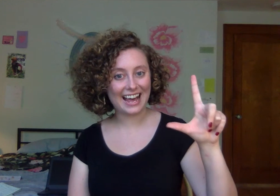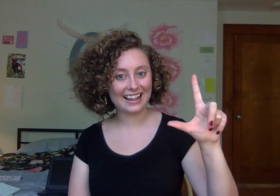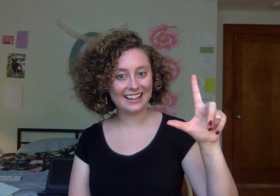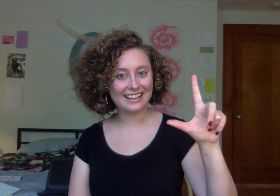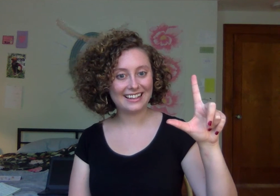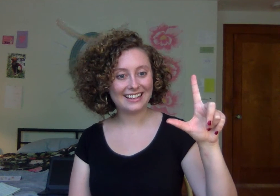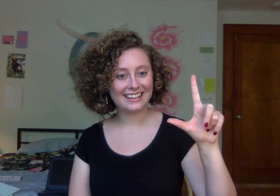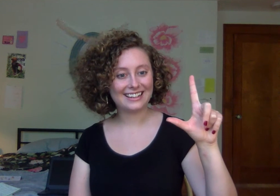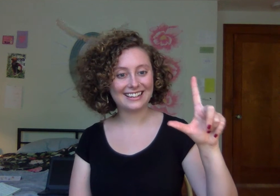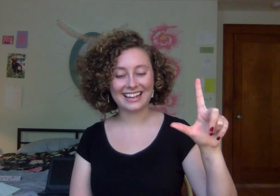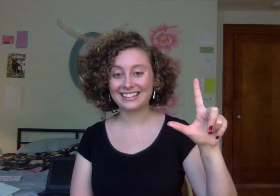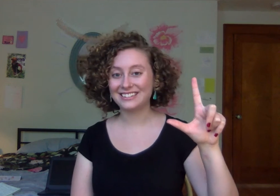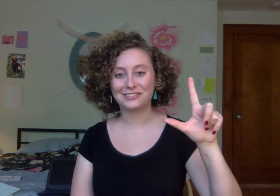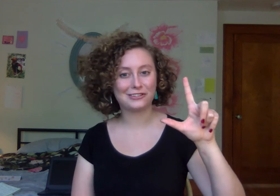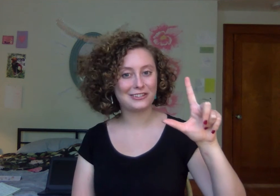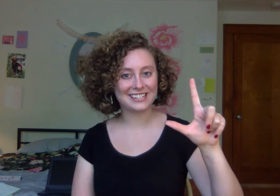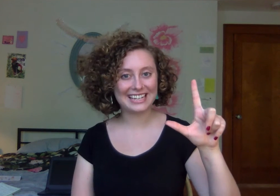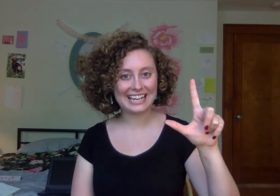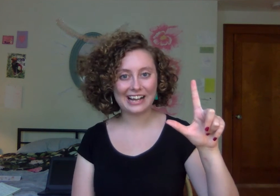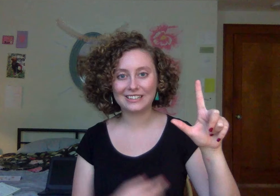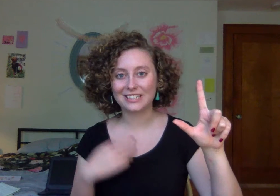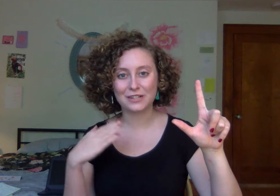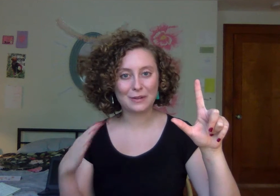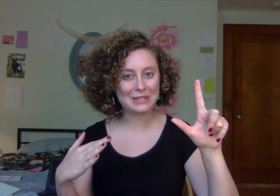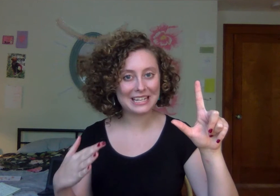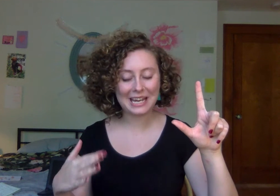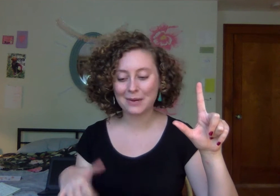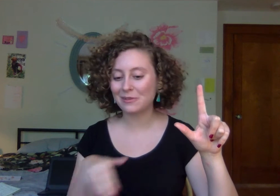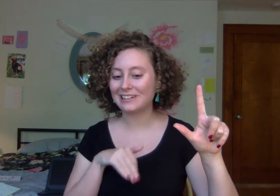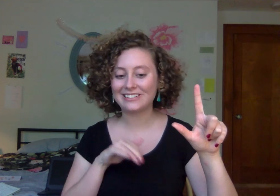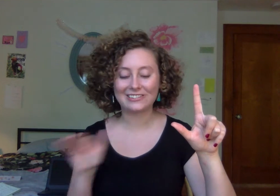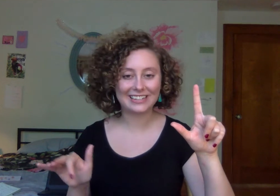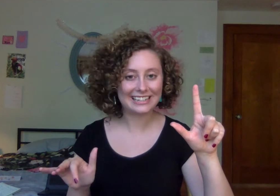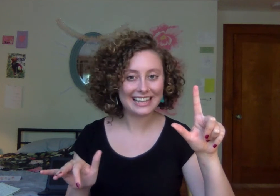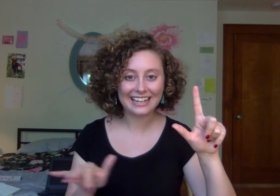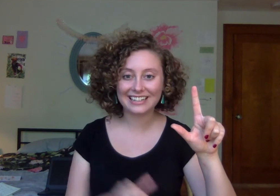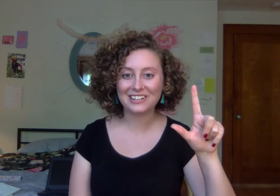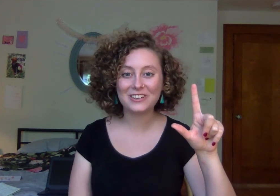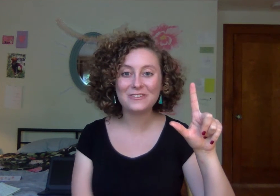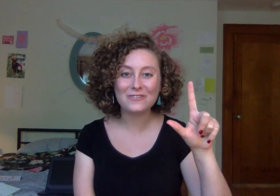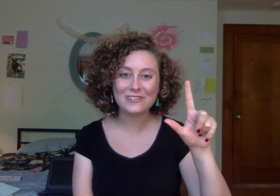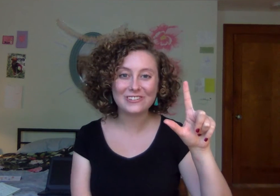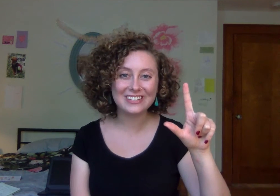L, again, looks just like an L. It's flipped in the camera. Don't let that get you confused.